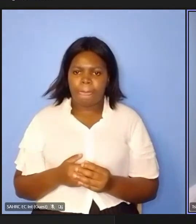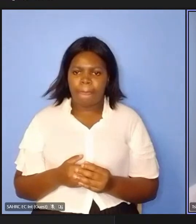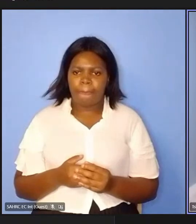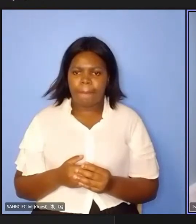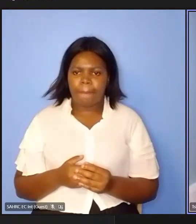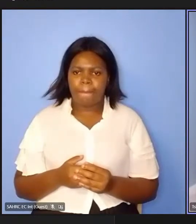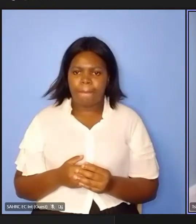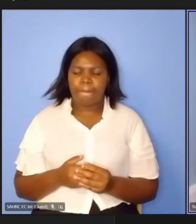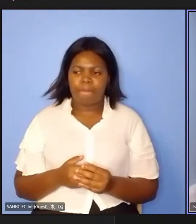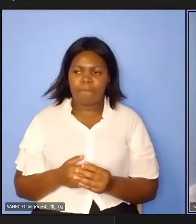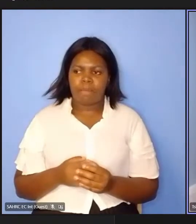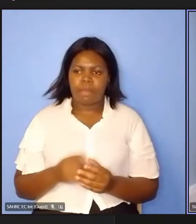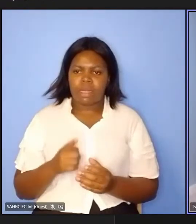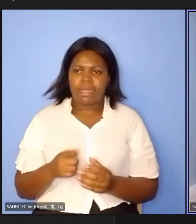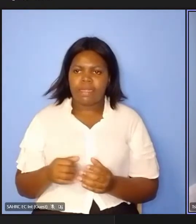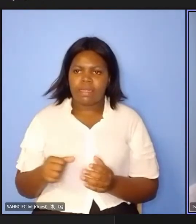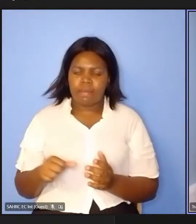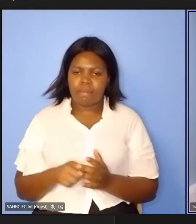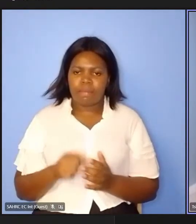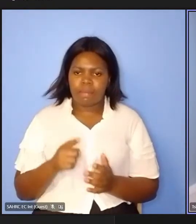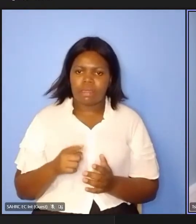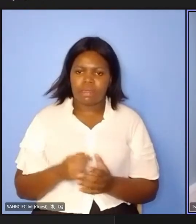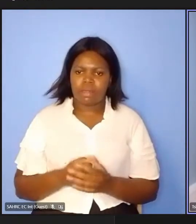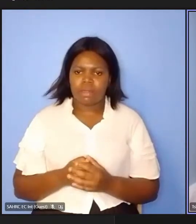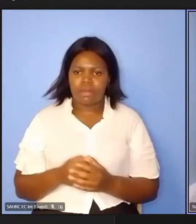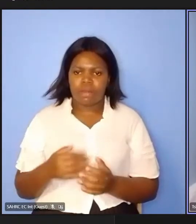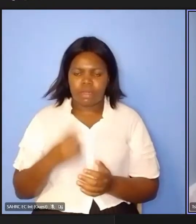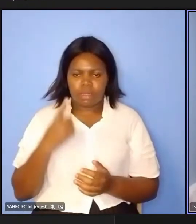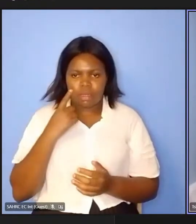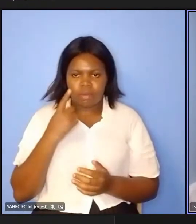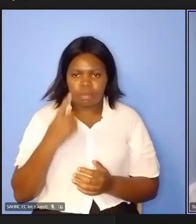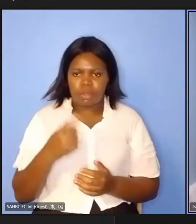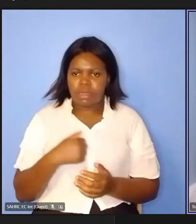a must be nice to see, and if you want to see it. I mean, I give